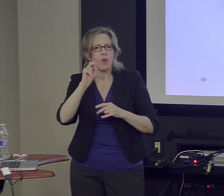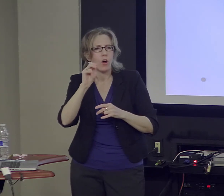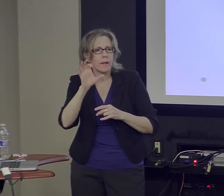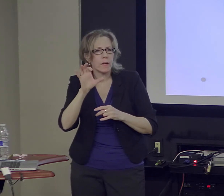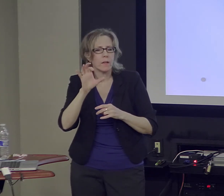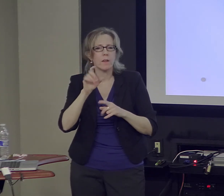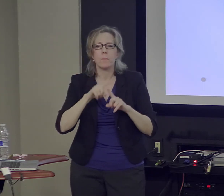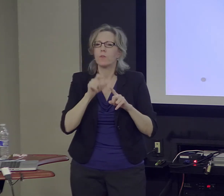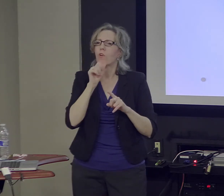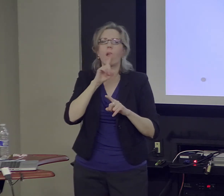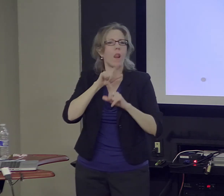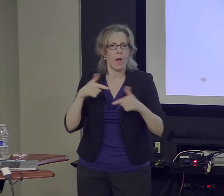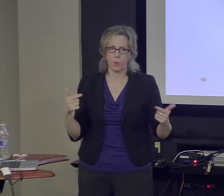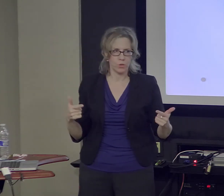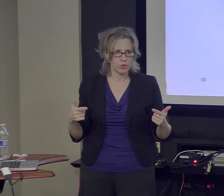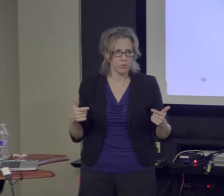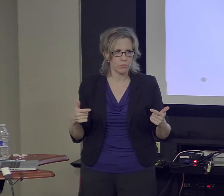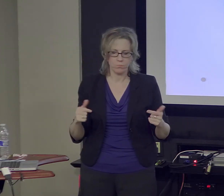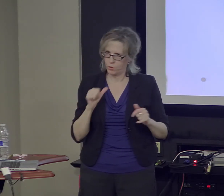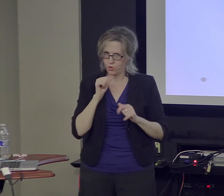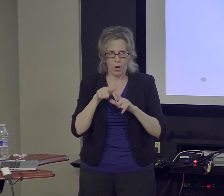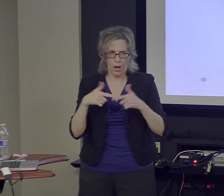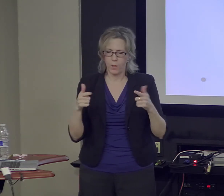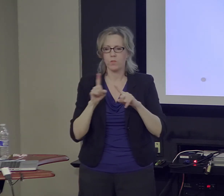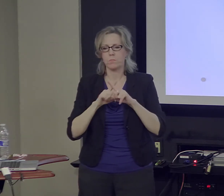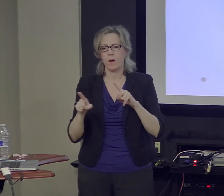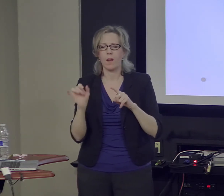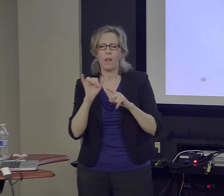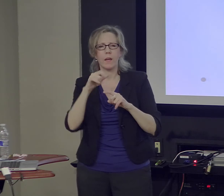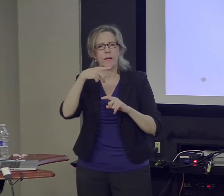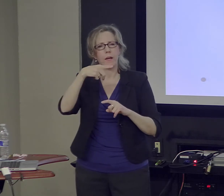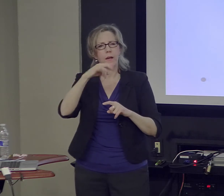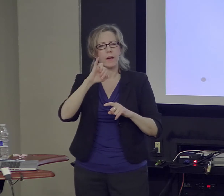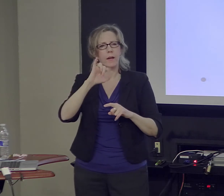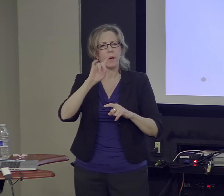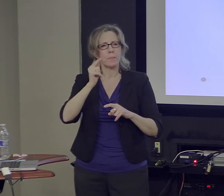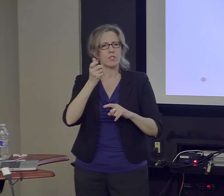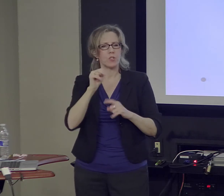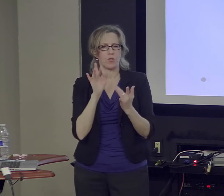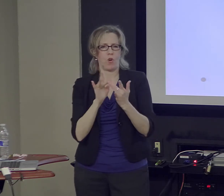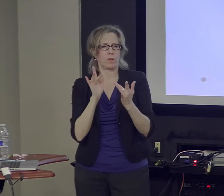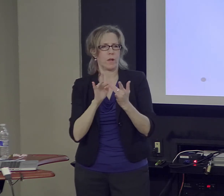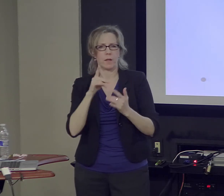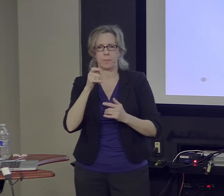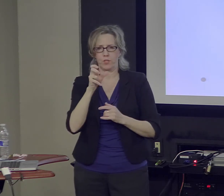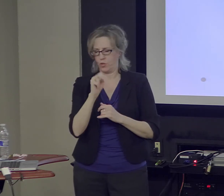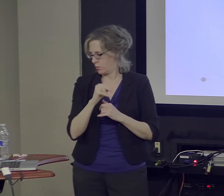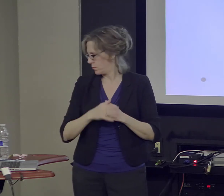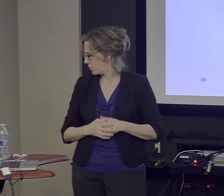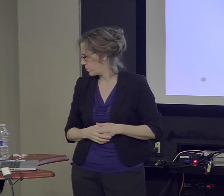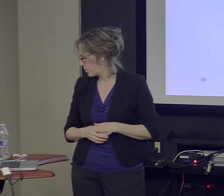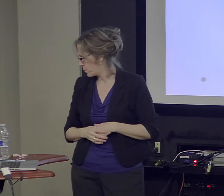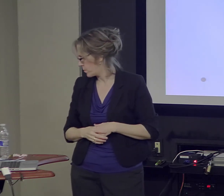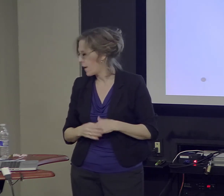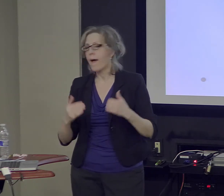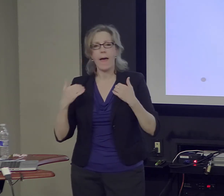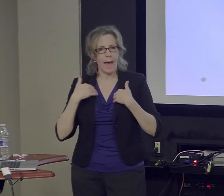structure, talking about the fact that it's iconic, but it's not a language. It's more of a complex